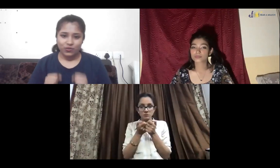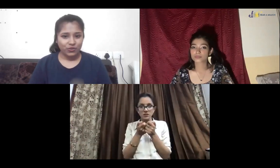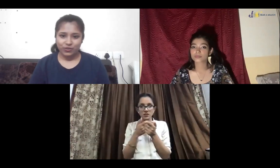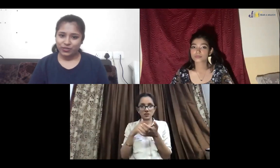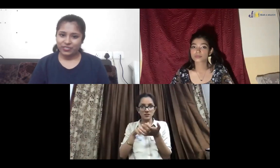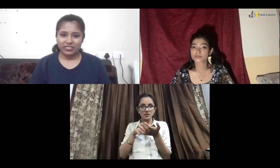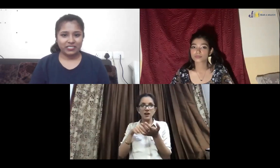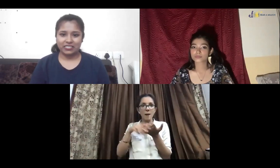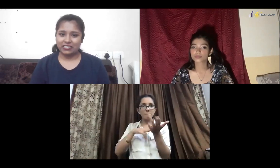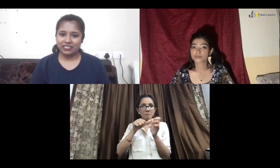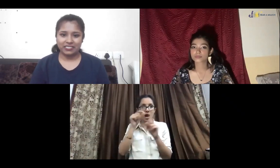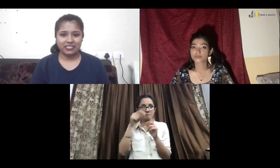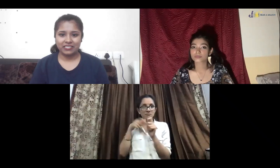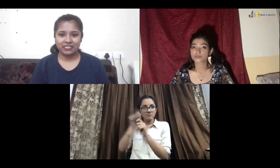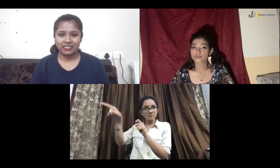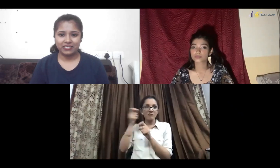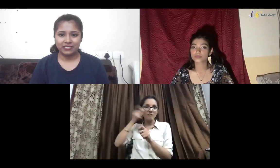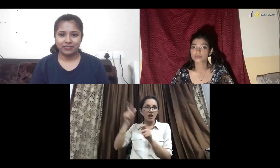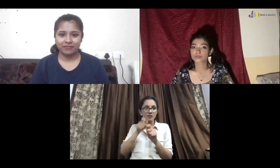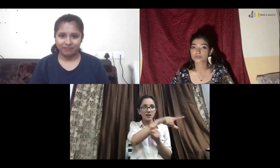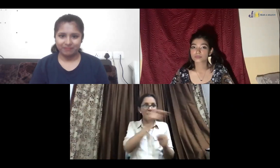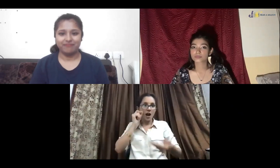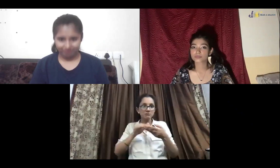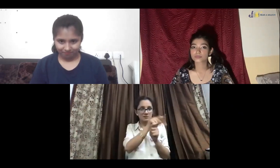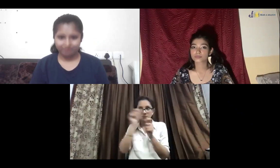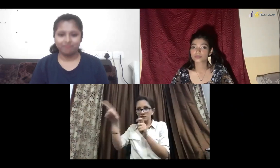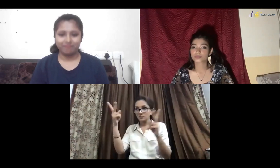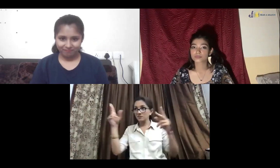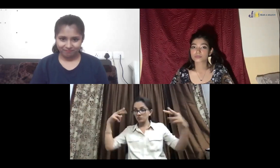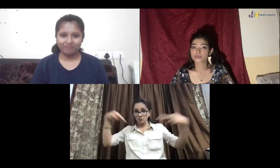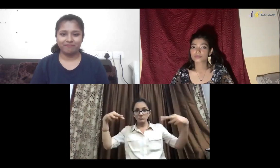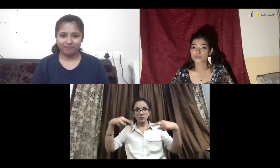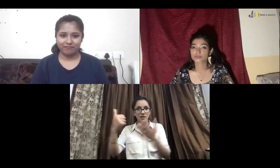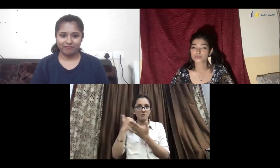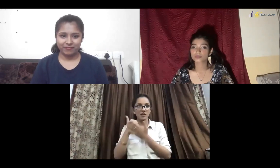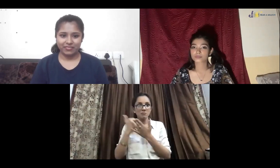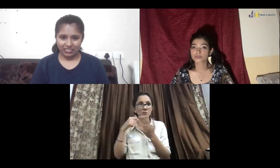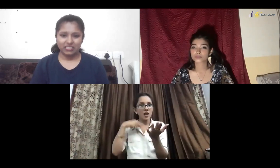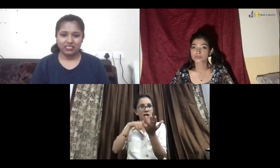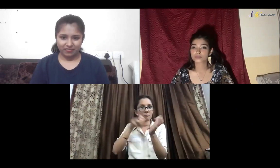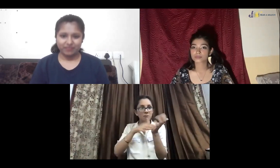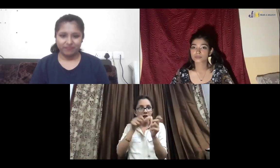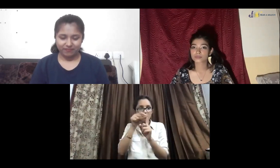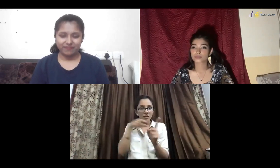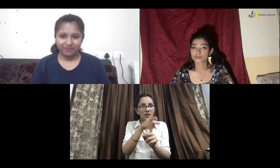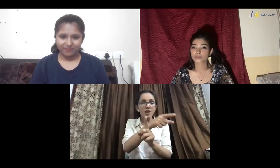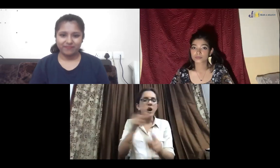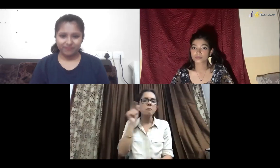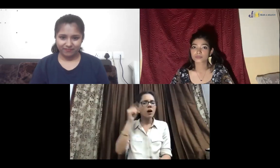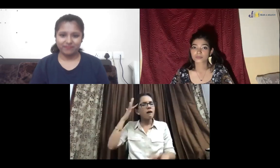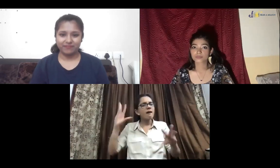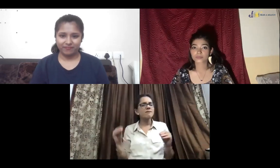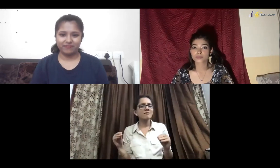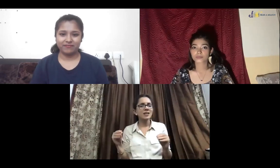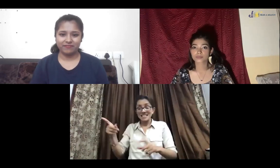women, they are always scared. They have to check the map and they will send the location to their husbands, their friends, to the father, so